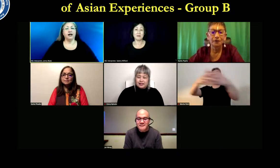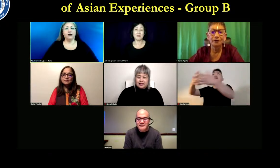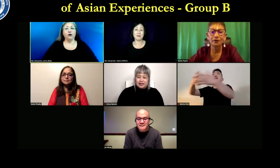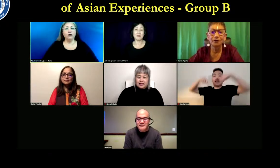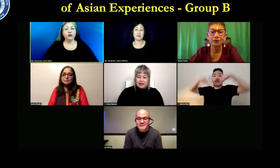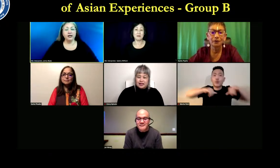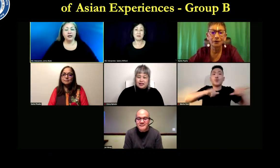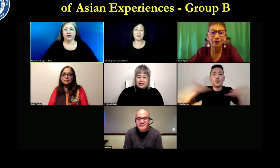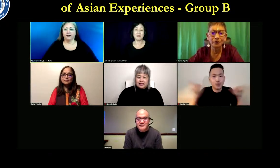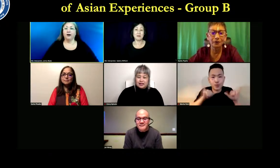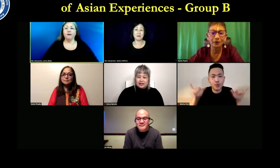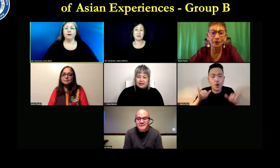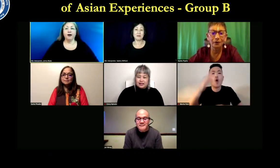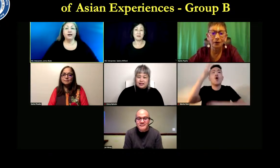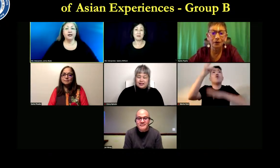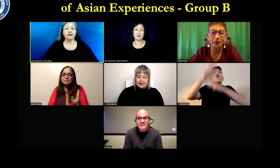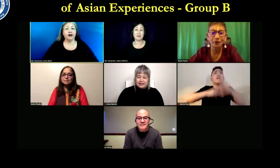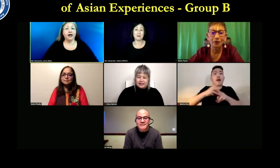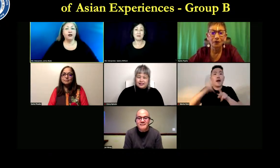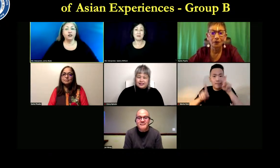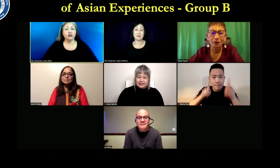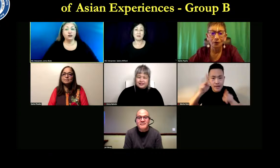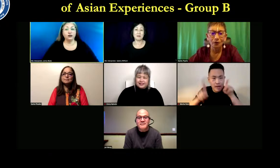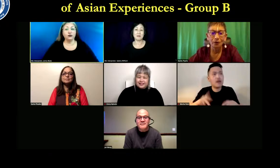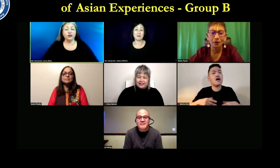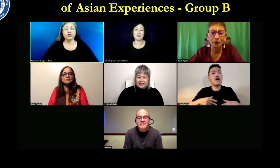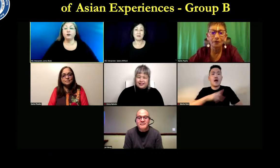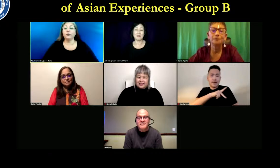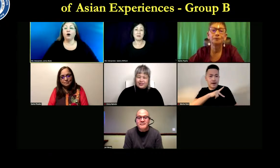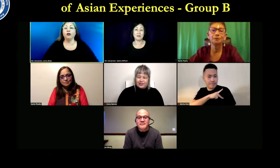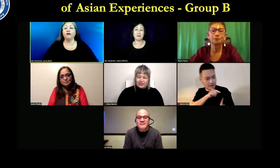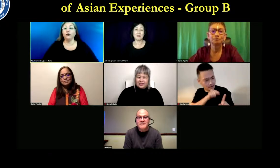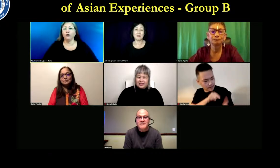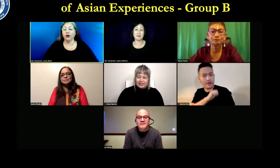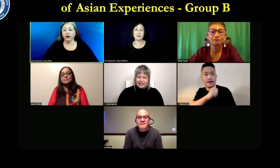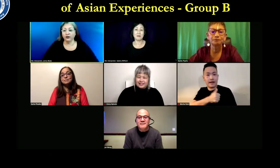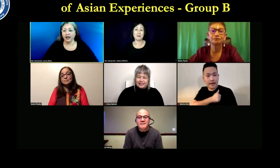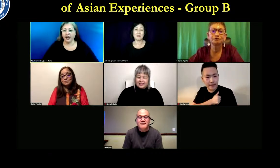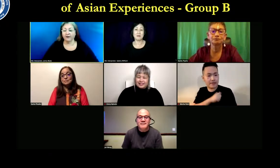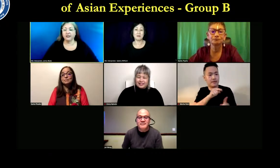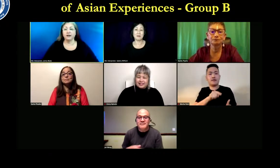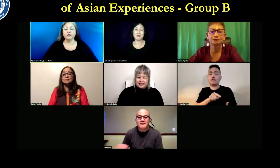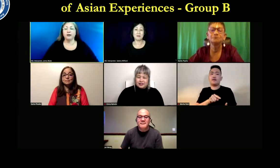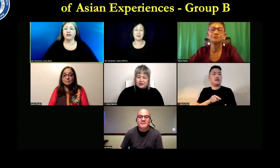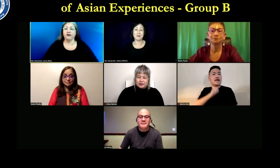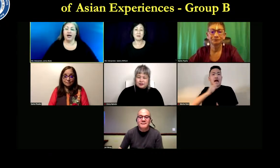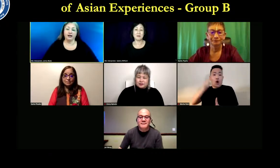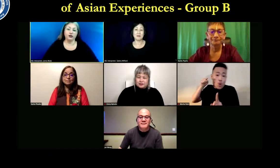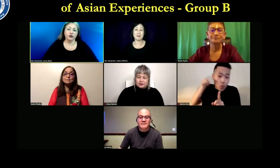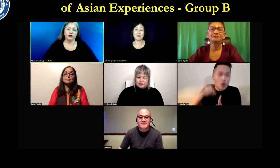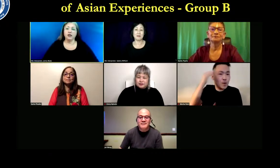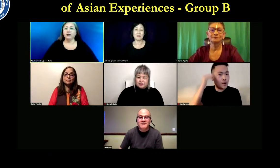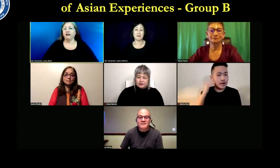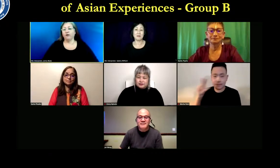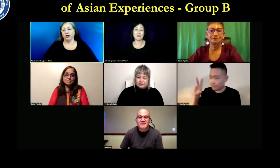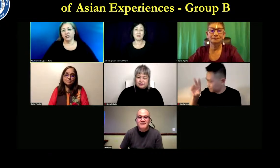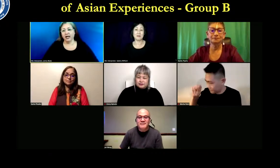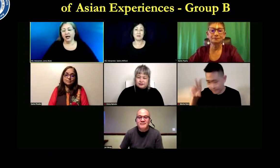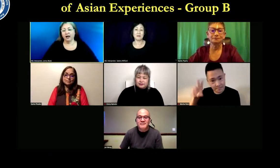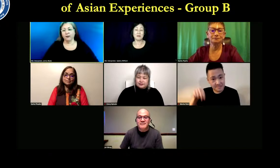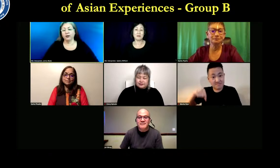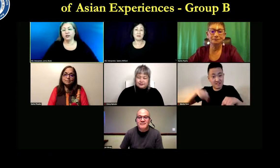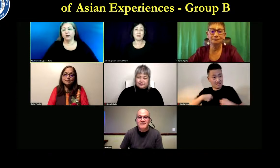That's not only Americans are angry too. There's people all over the world that have it. Sometimes have attitudes. They